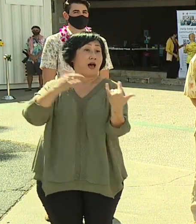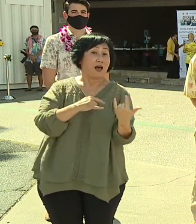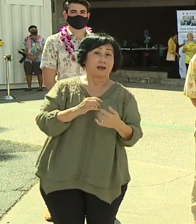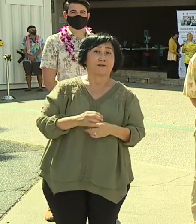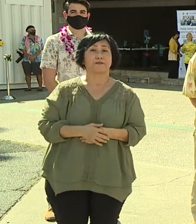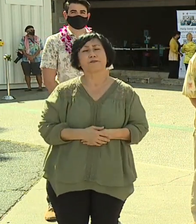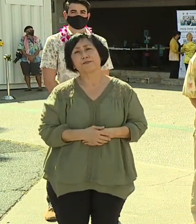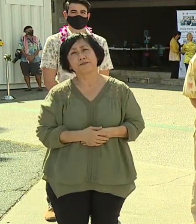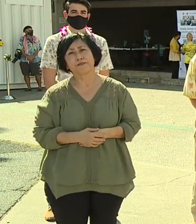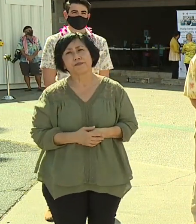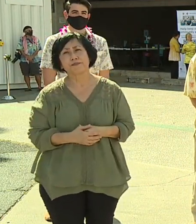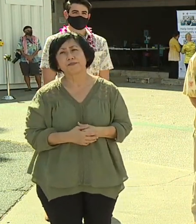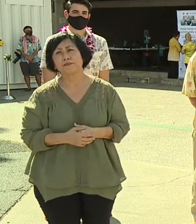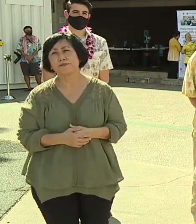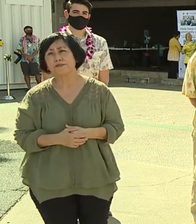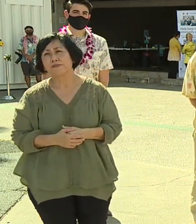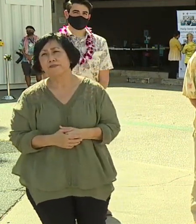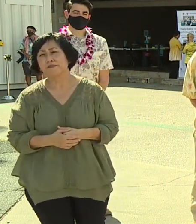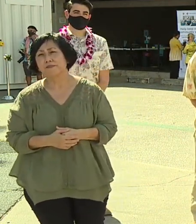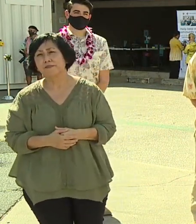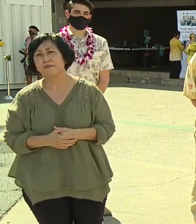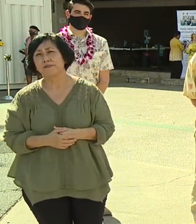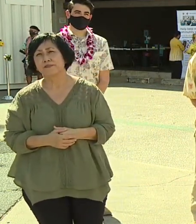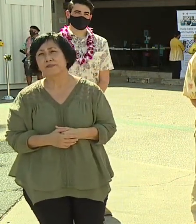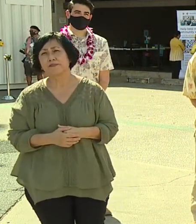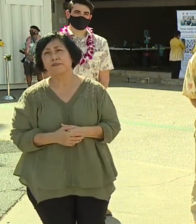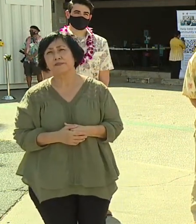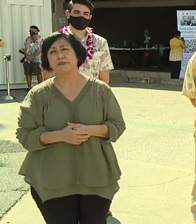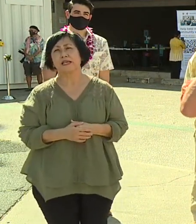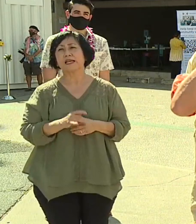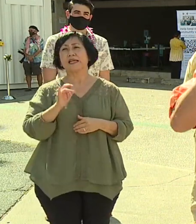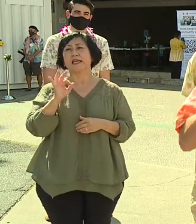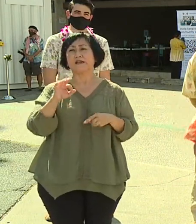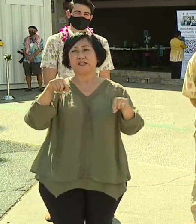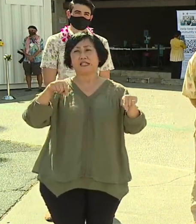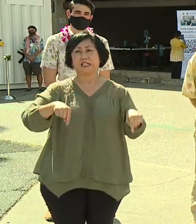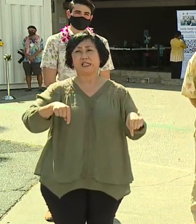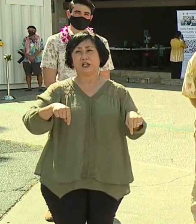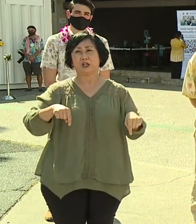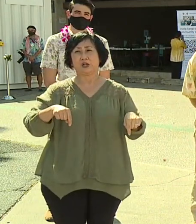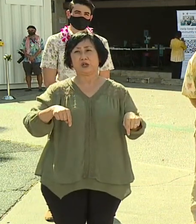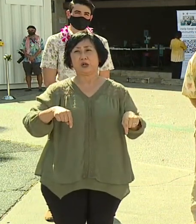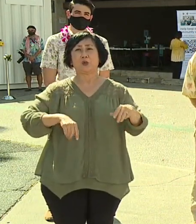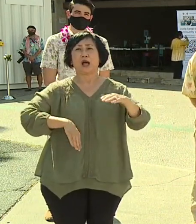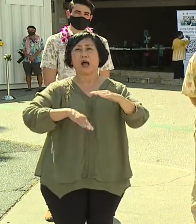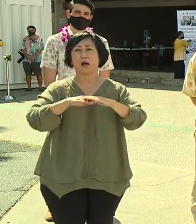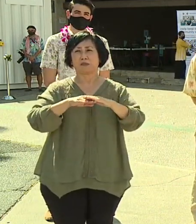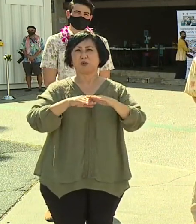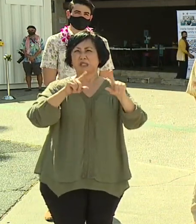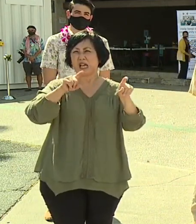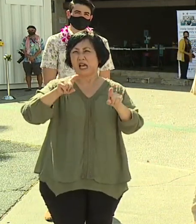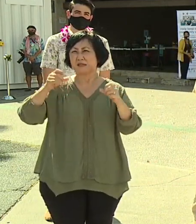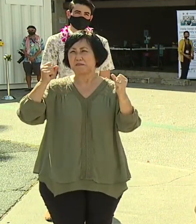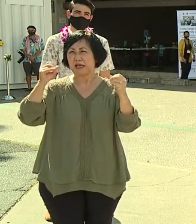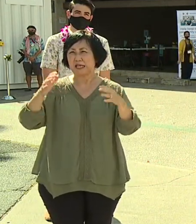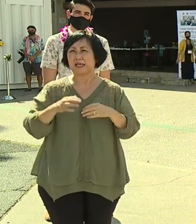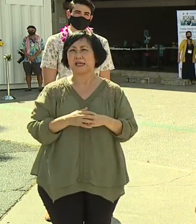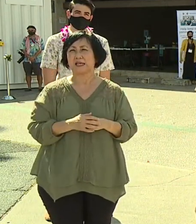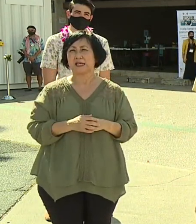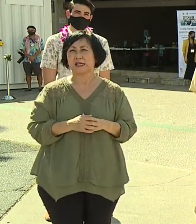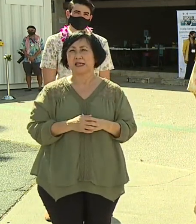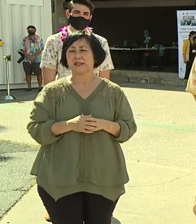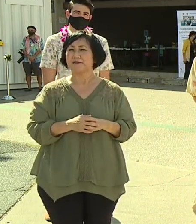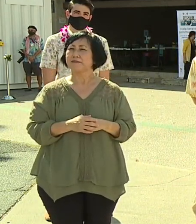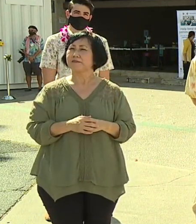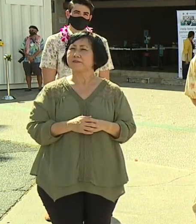And of course, but would you also consider it if these capacities were here to do this, even if it's not required by another state, to keep